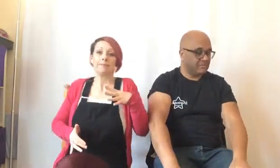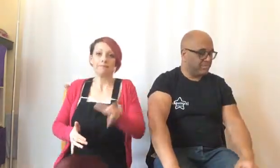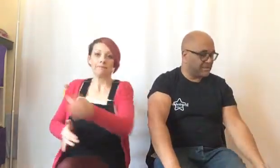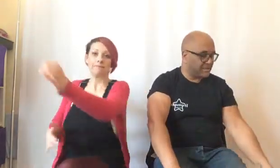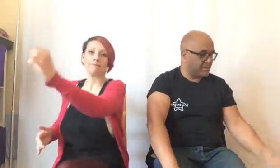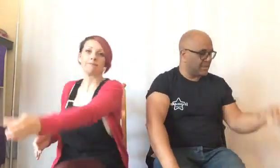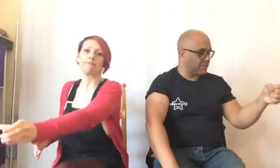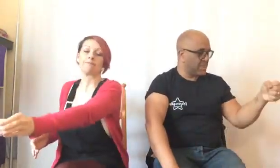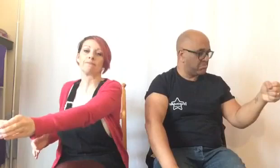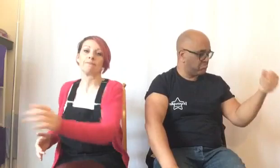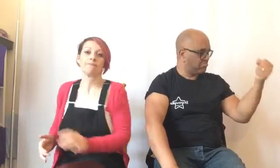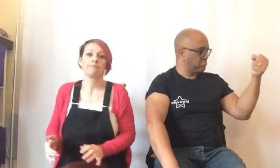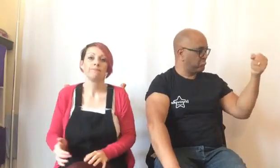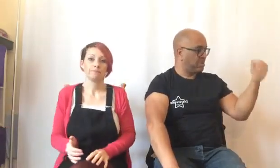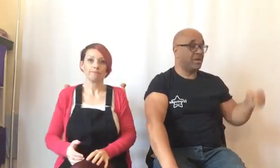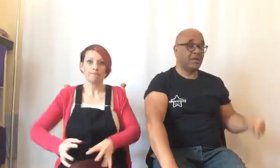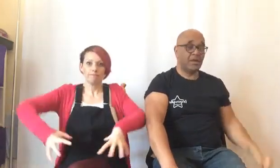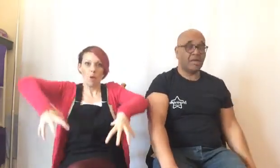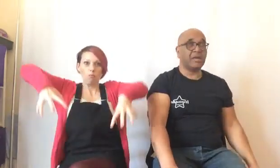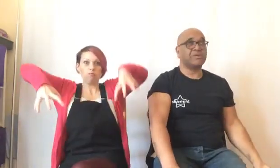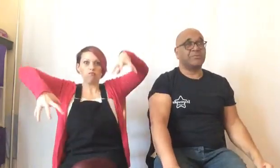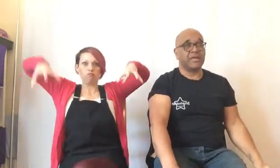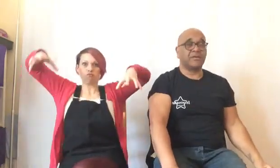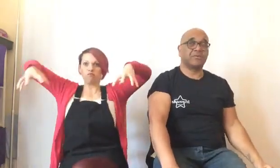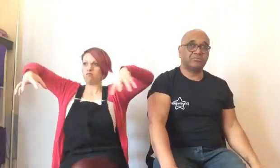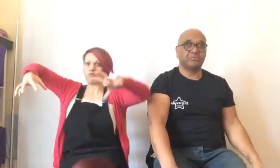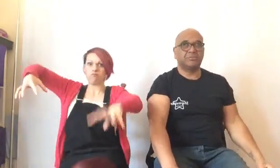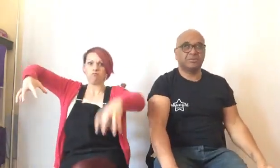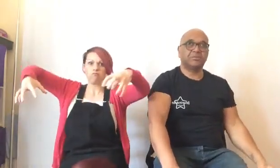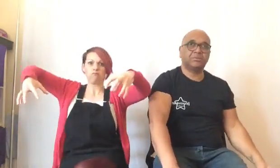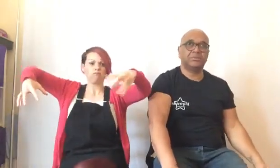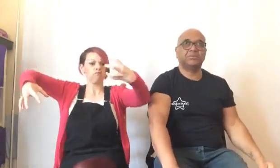monster picks up a teddy bear and goes upstairs.